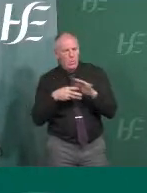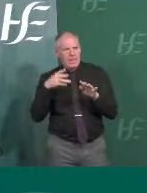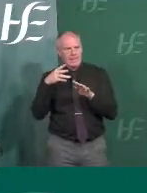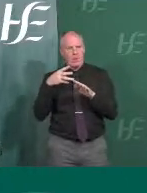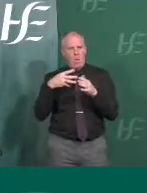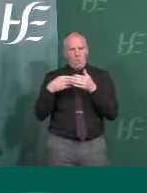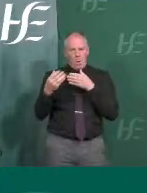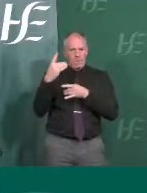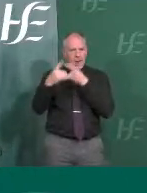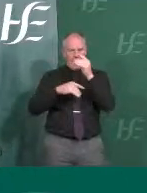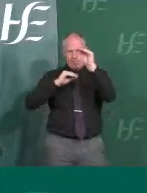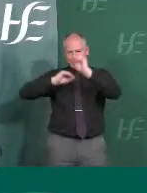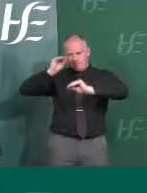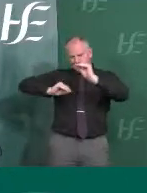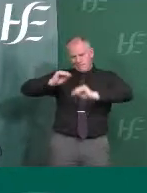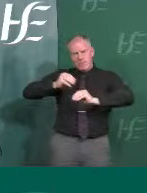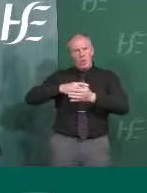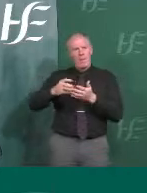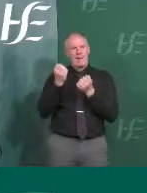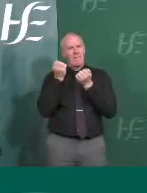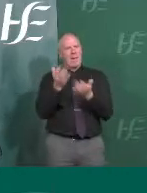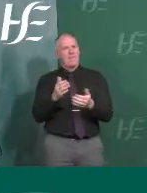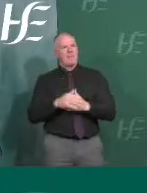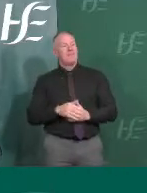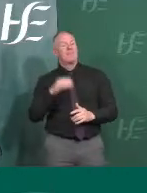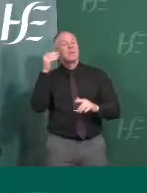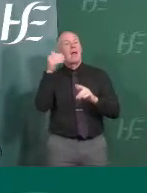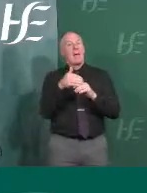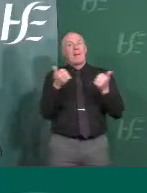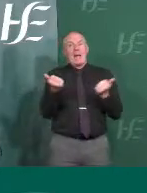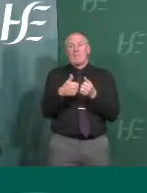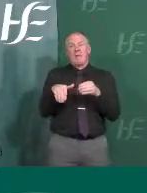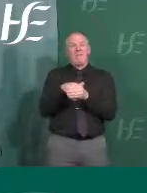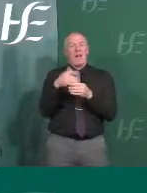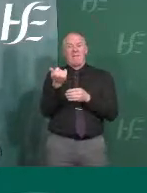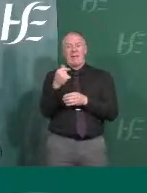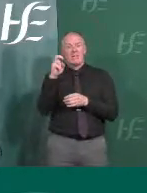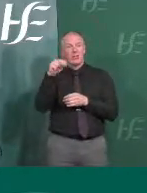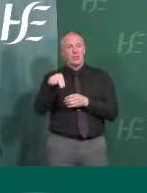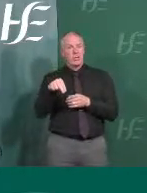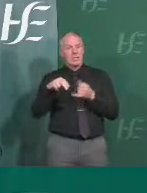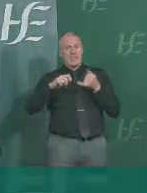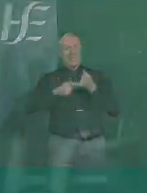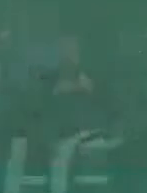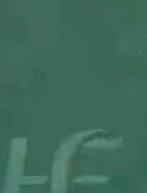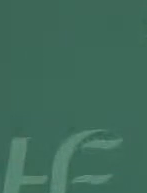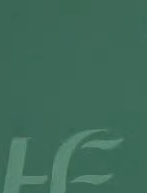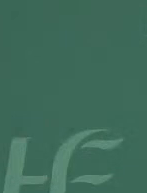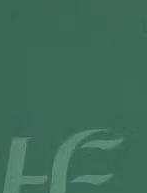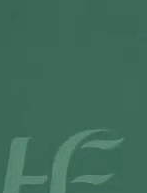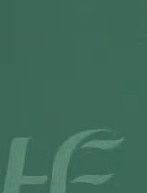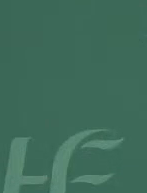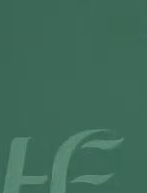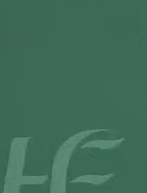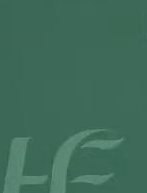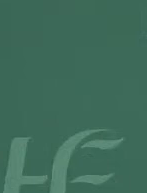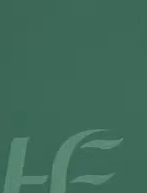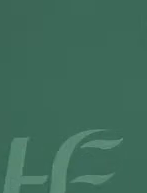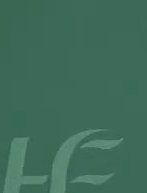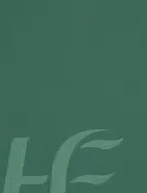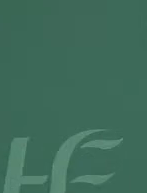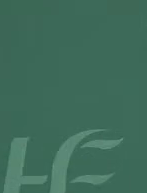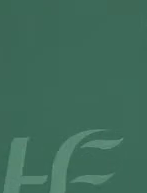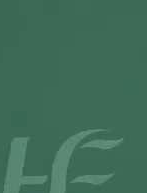to look like and when it will be available. The idea is for anyone who is part of any of our antigen testing pilots or a general member of the public who uses an